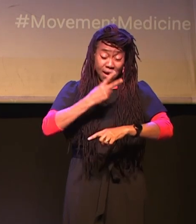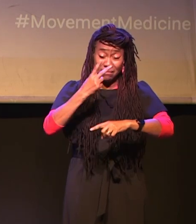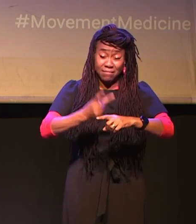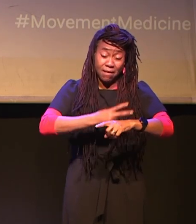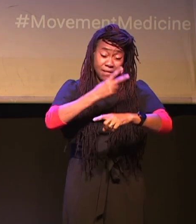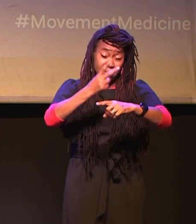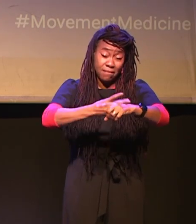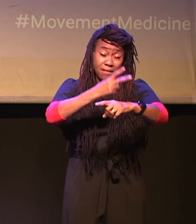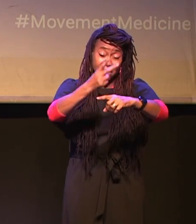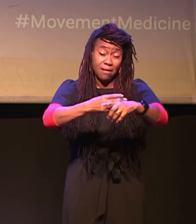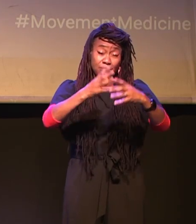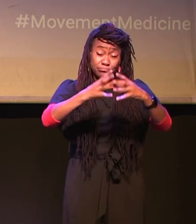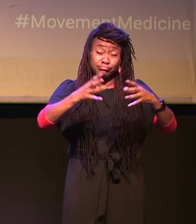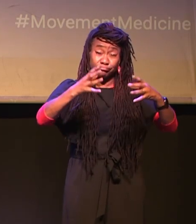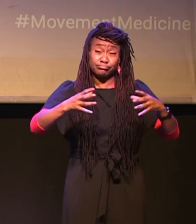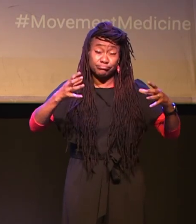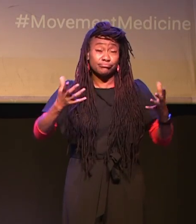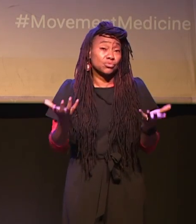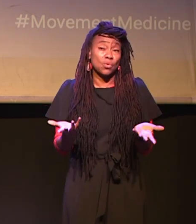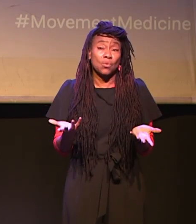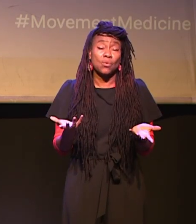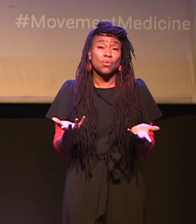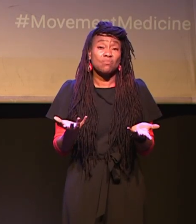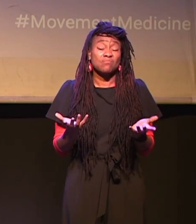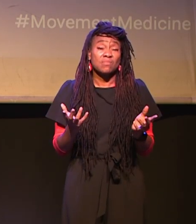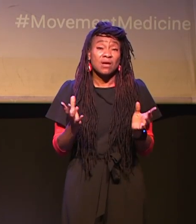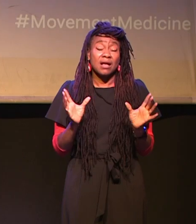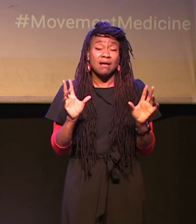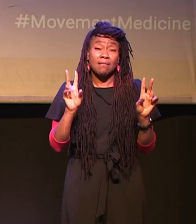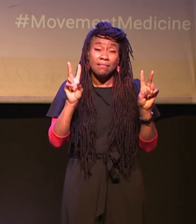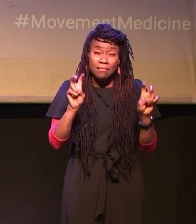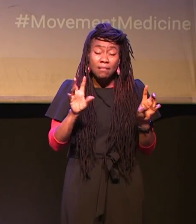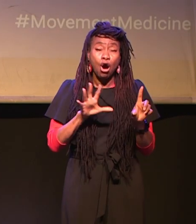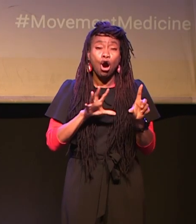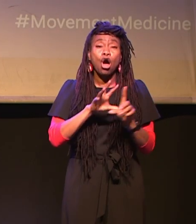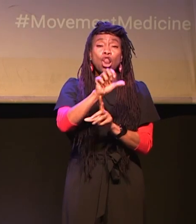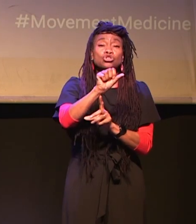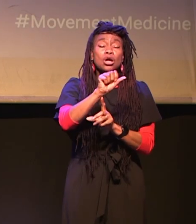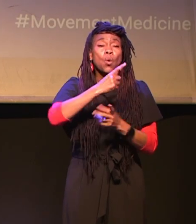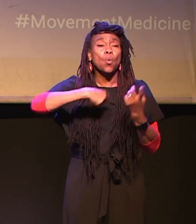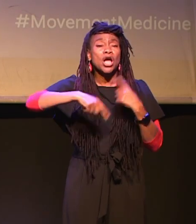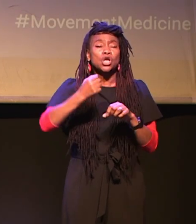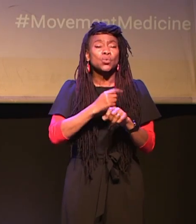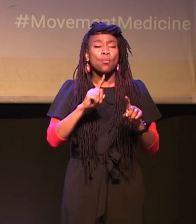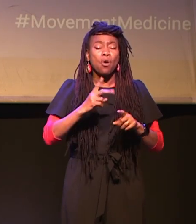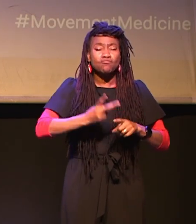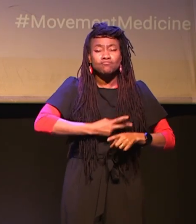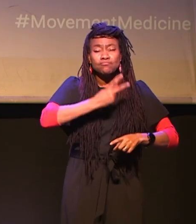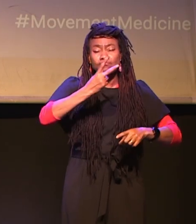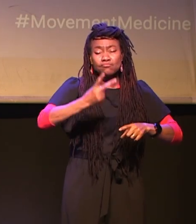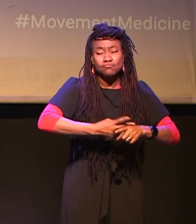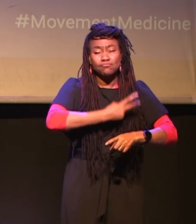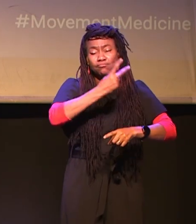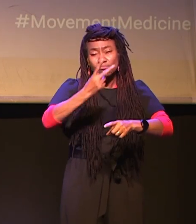multiplying. So again, to me, it's a question of culture. It's like, what are we doing regularly to metabolize that?